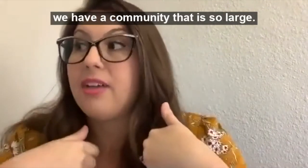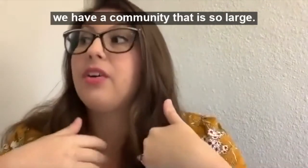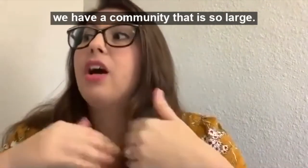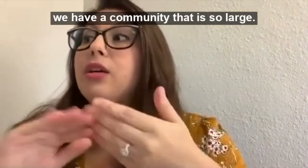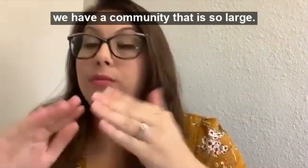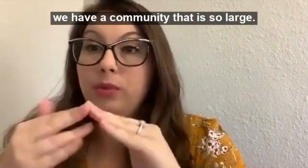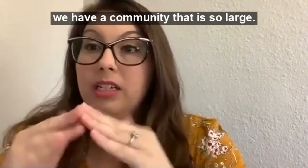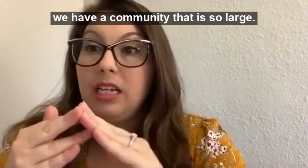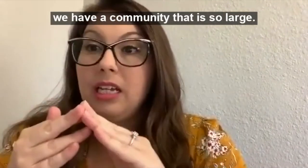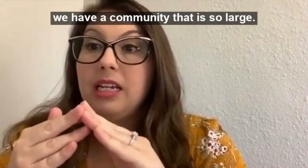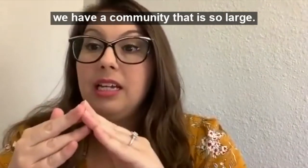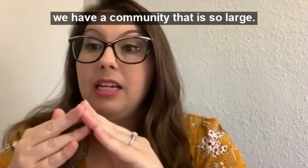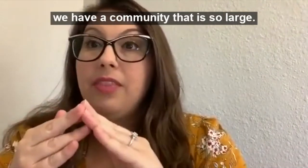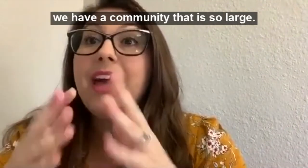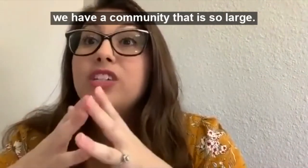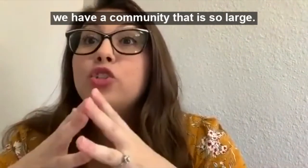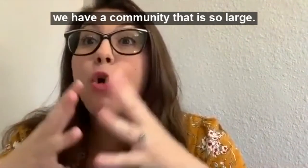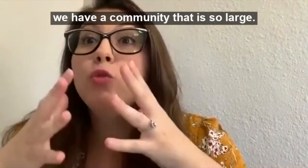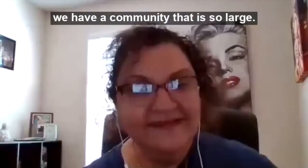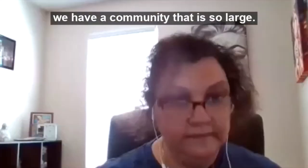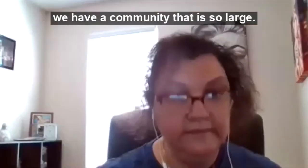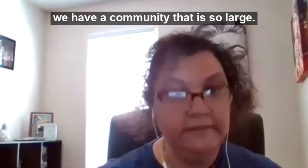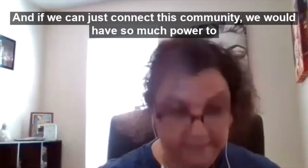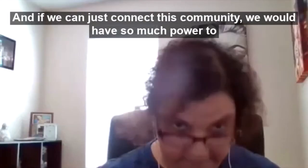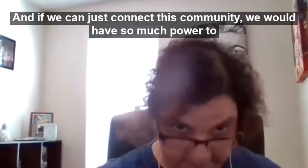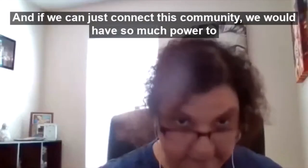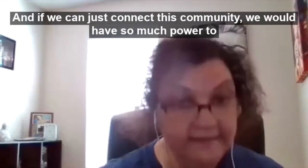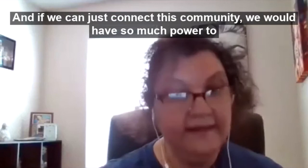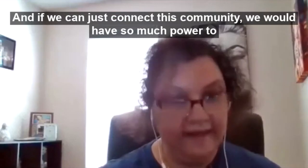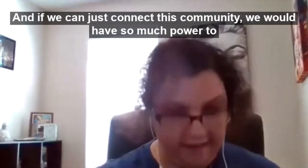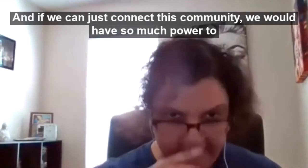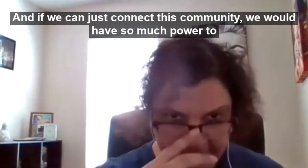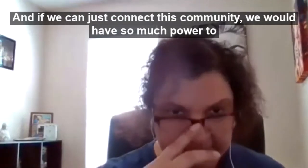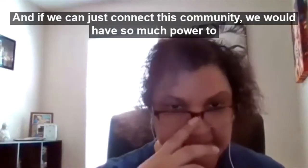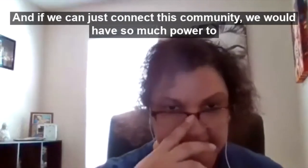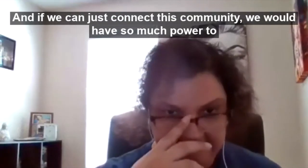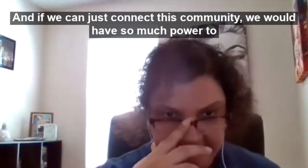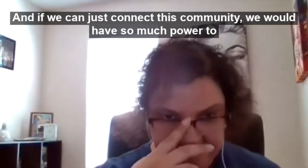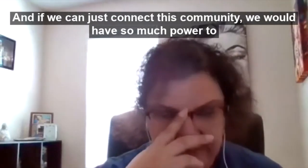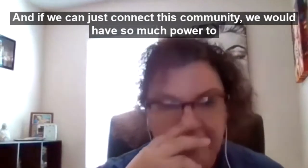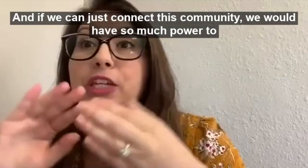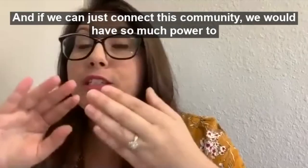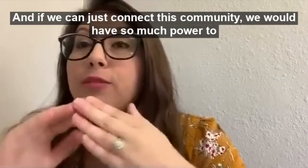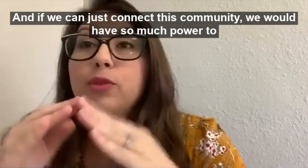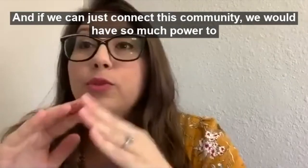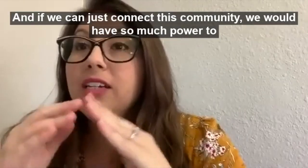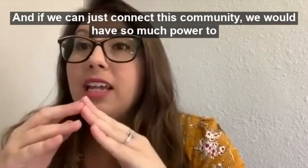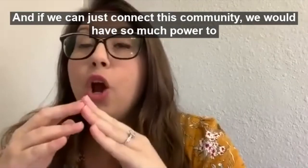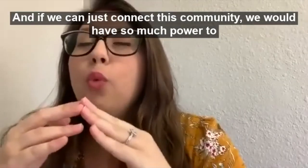a community that is so large. And if we can just connect this community, we